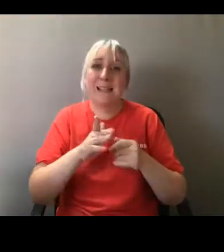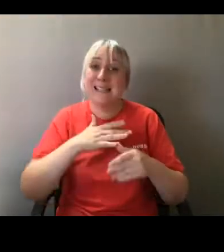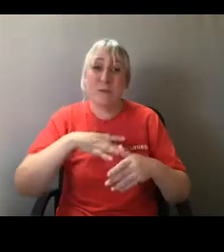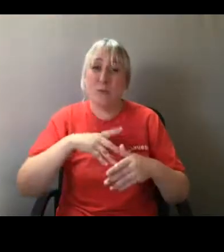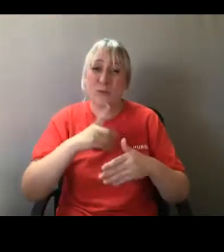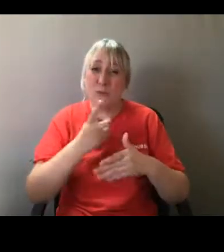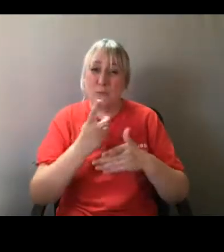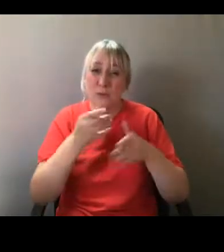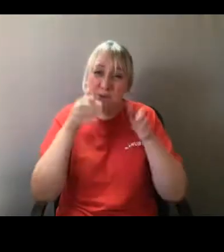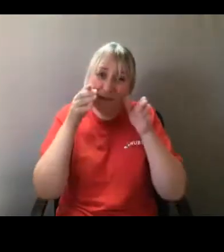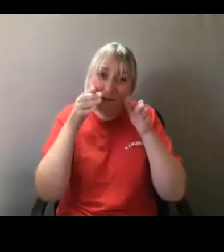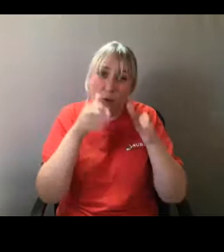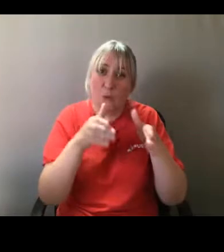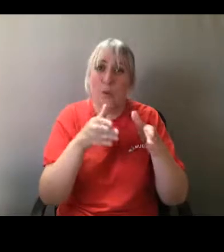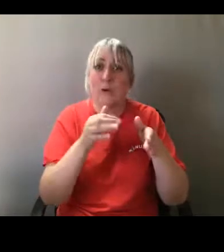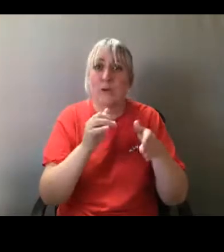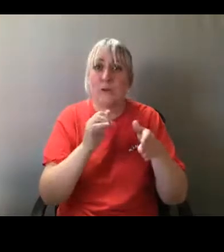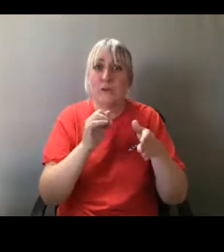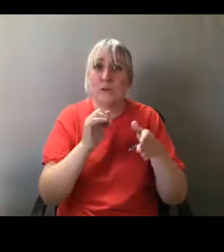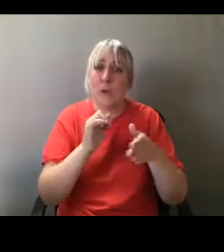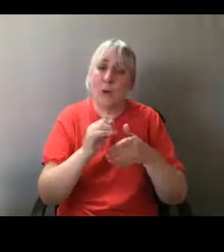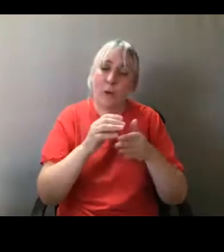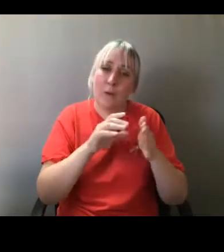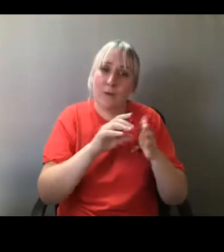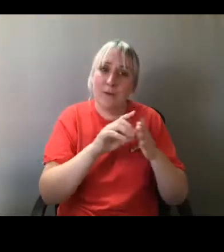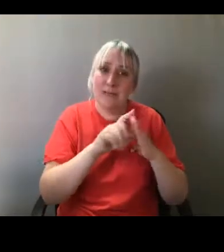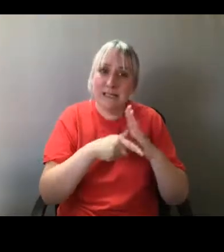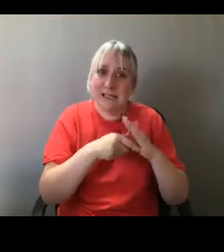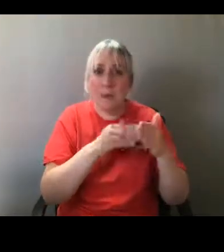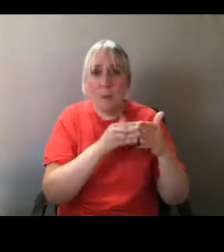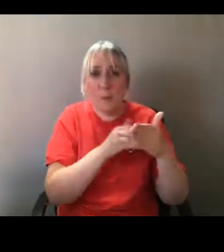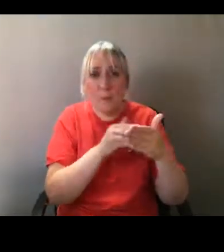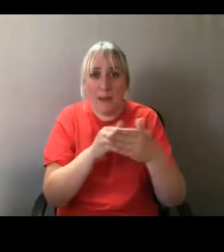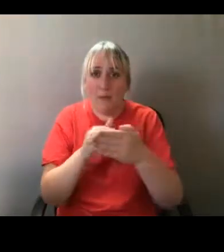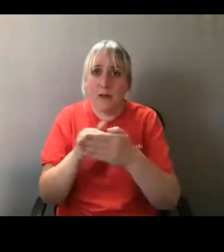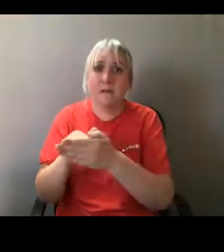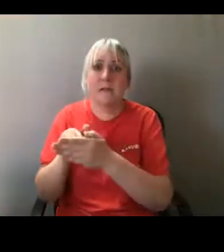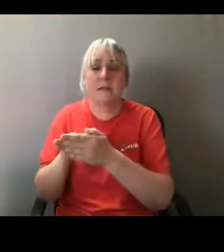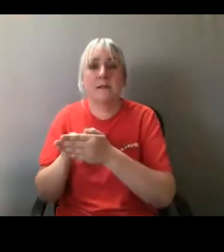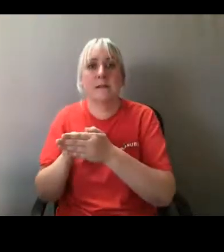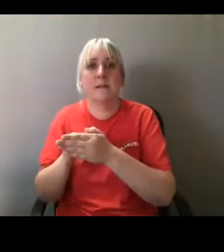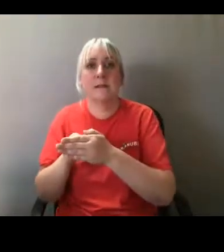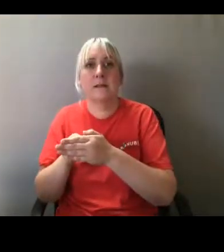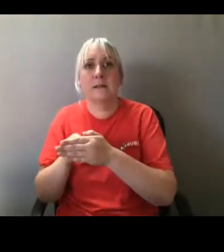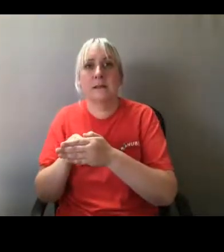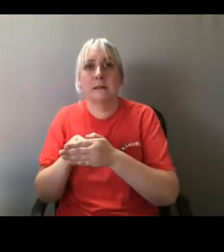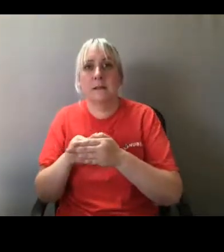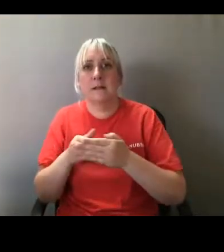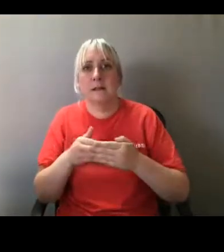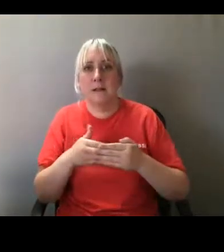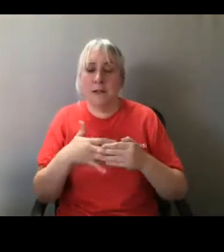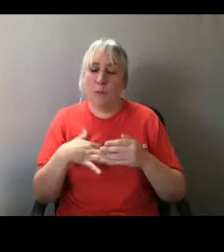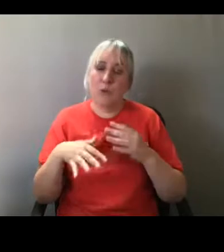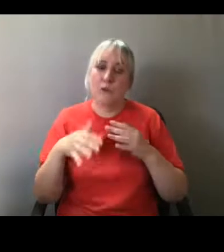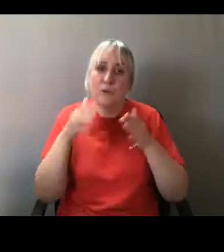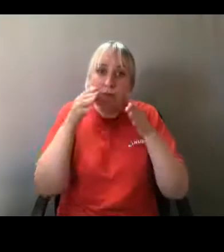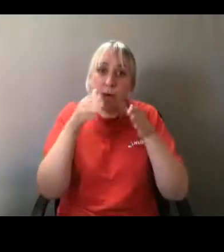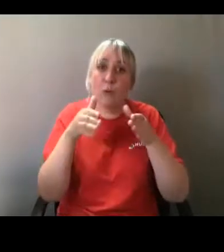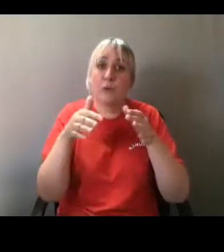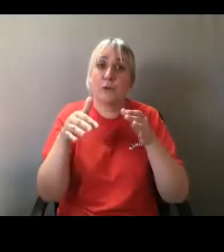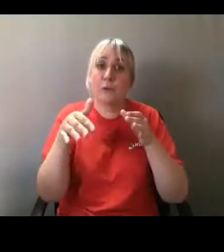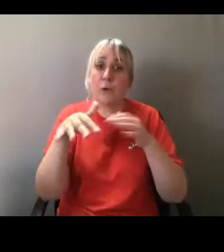disabling environment, various cultures and systems